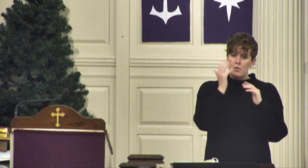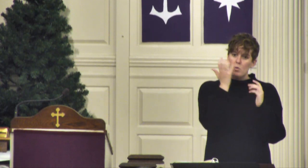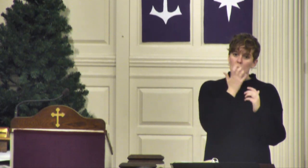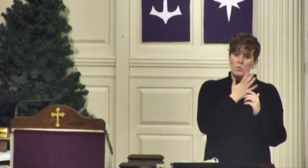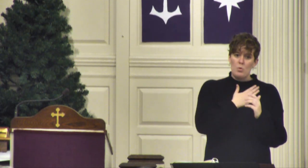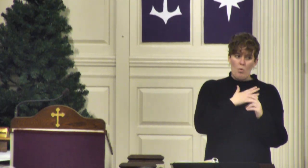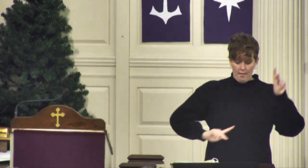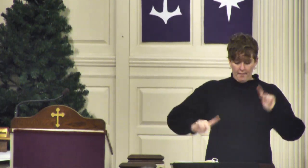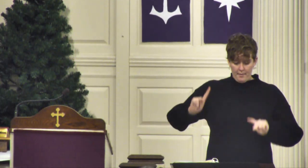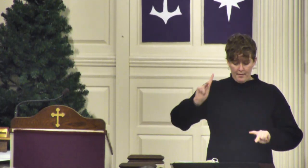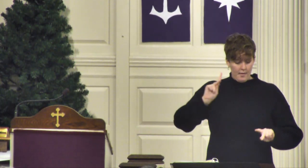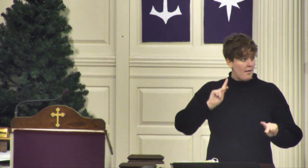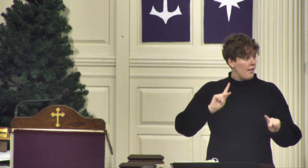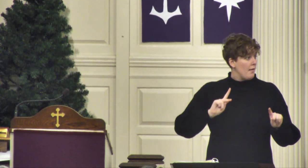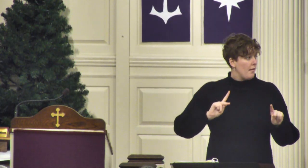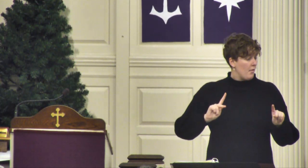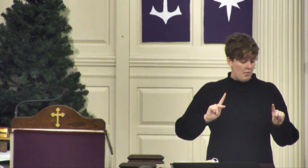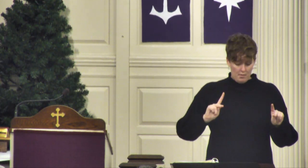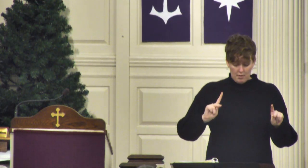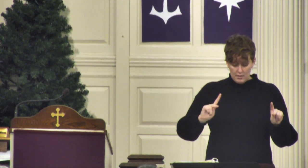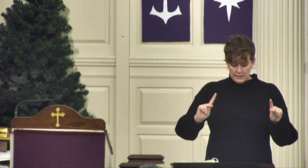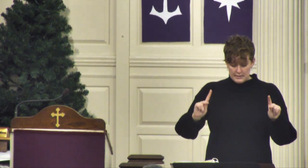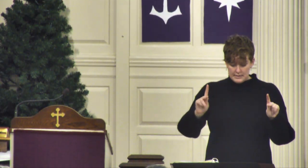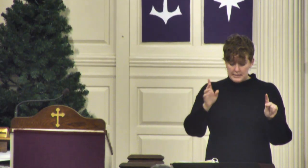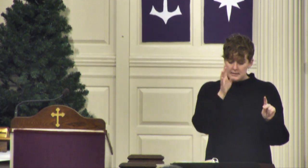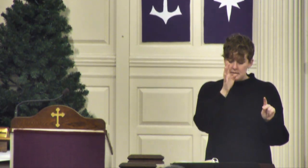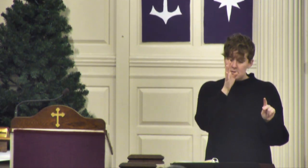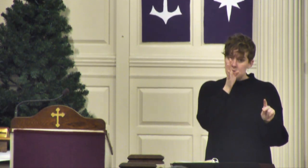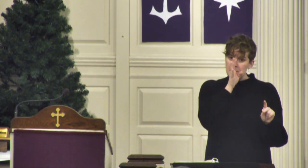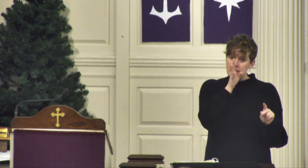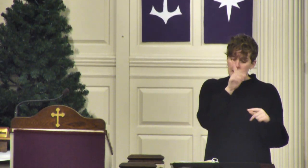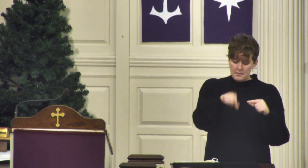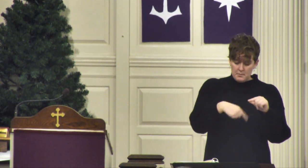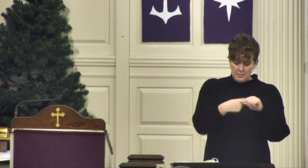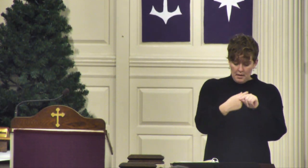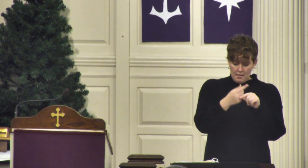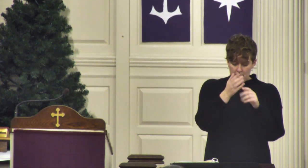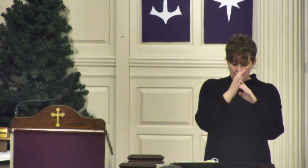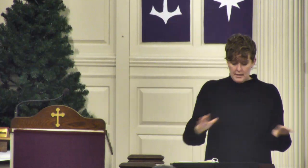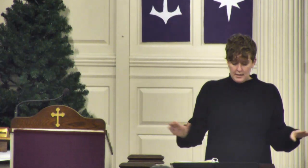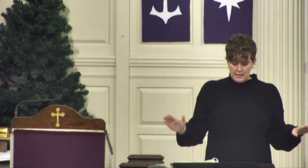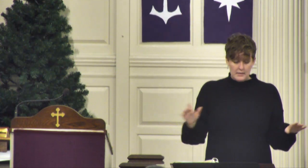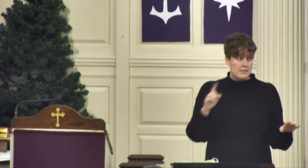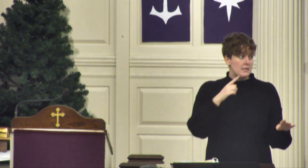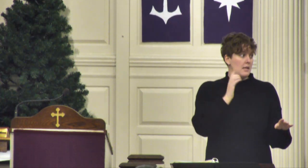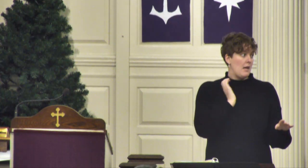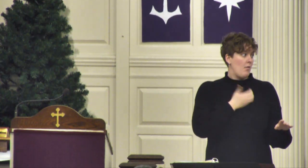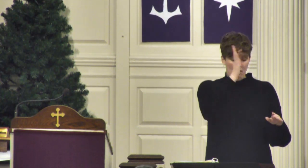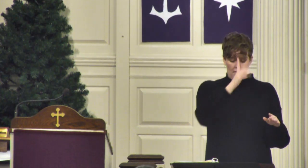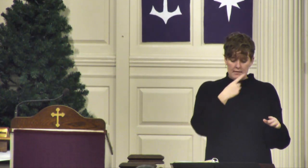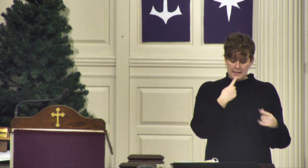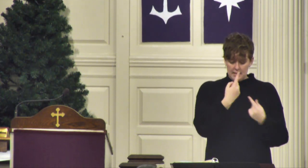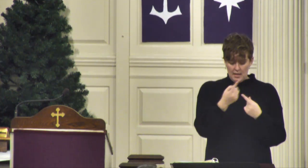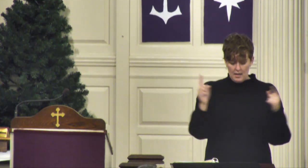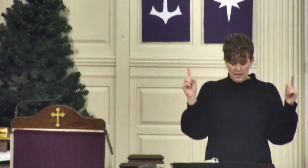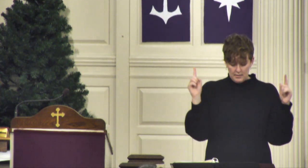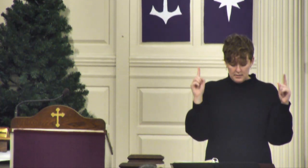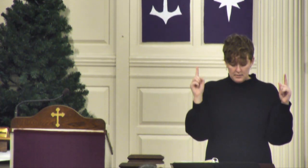Comfort, O my people, yeah, speak of peace, thus says our